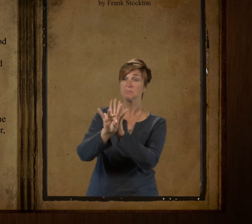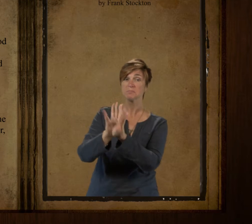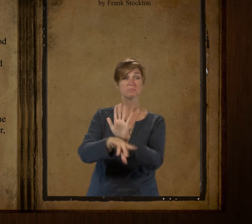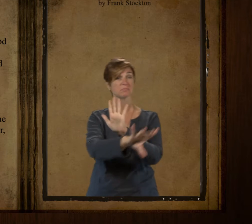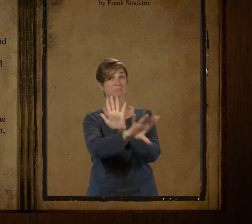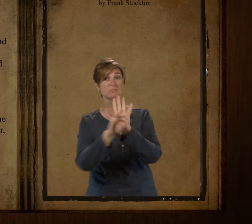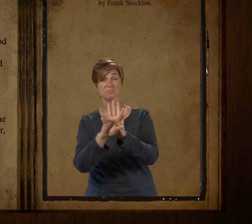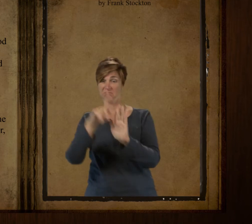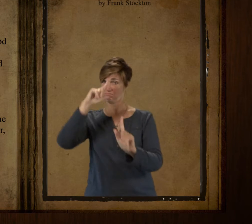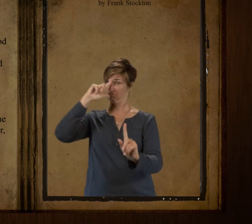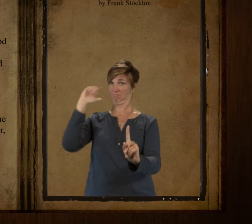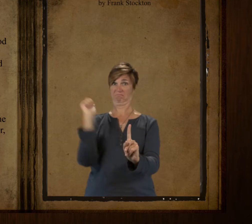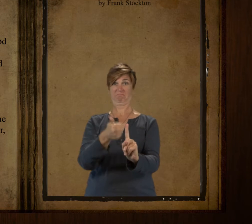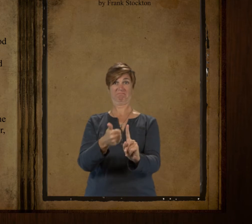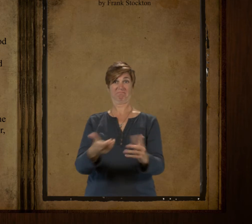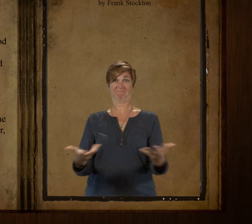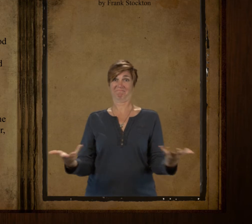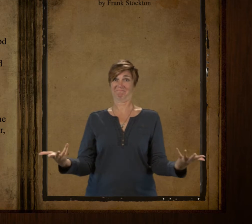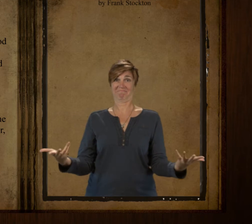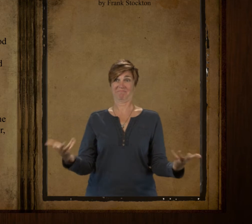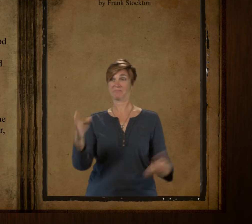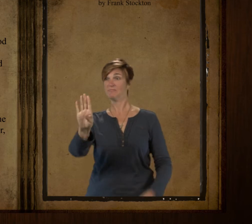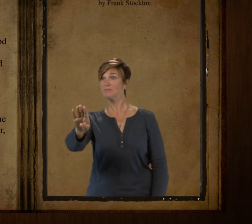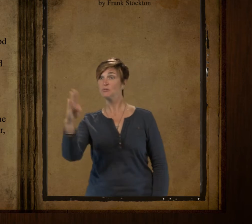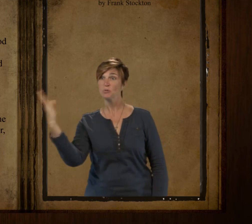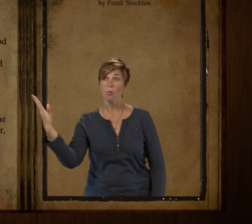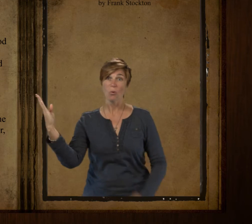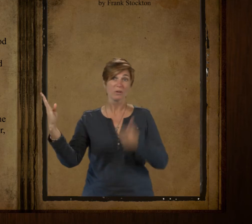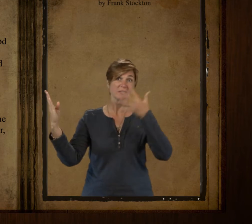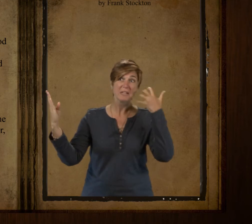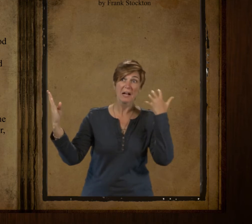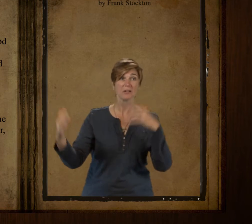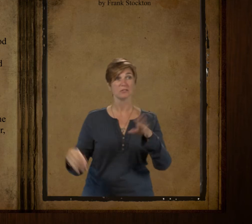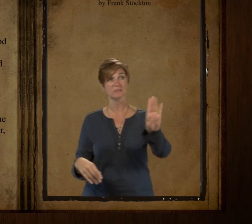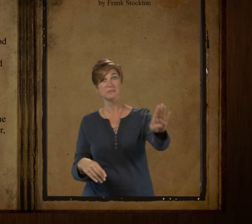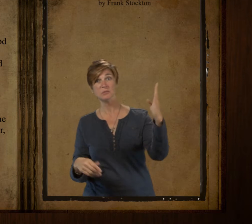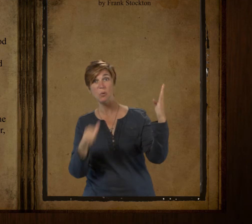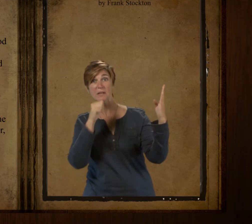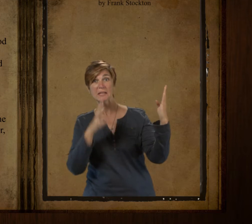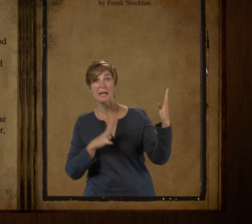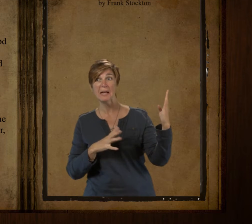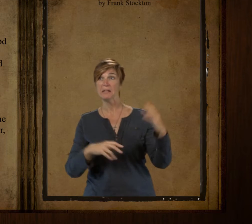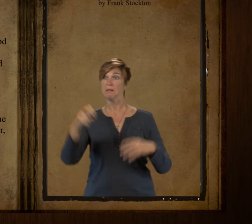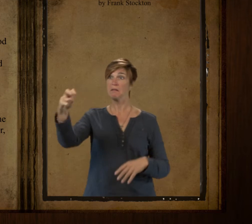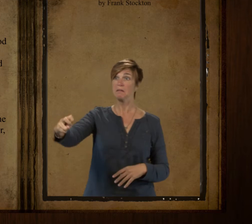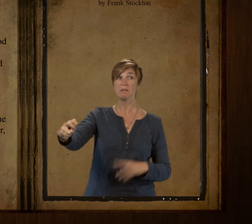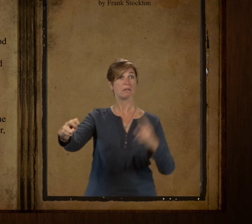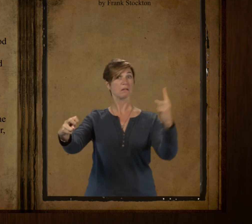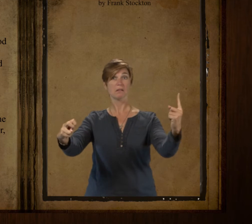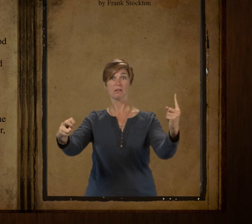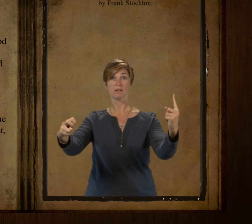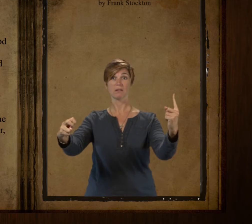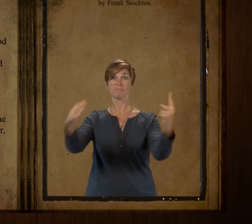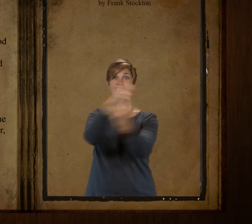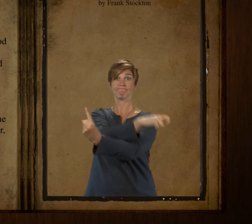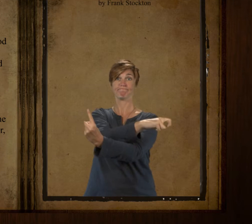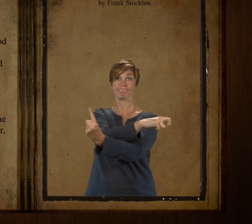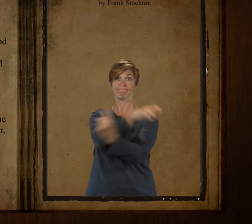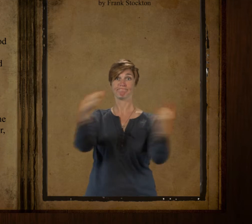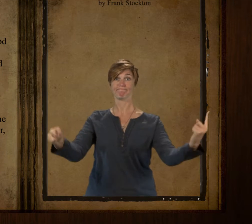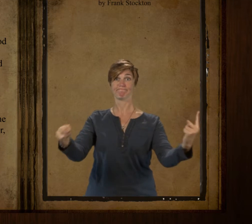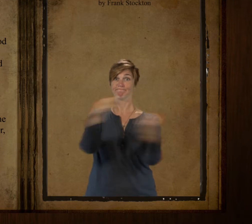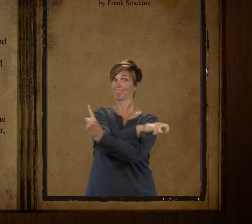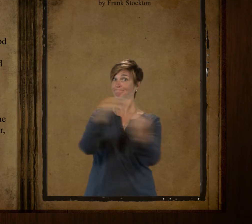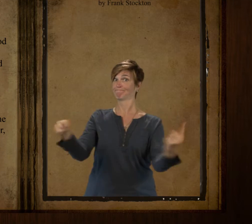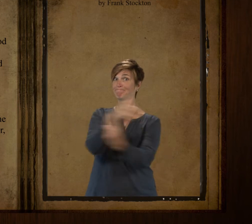he pleased, without having the slightest idea whether, in the next instant, he